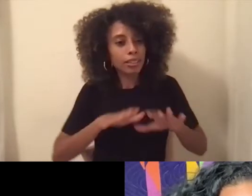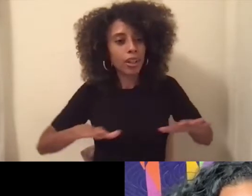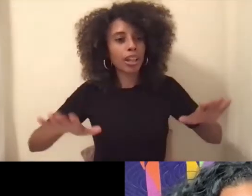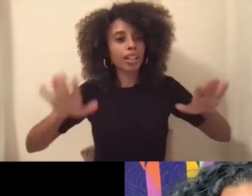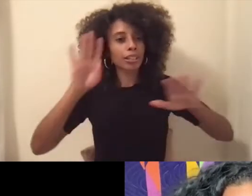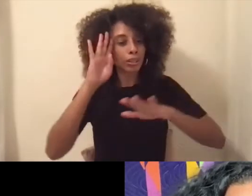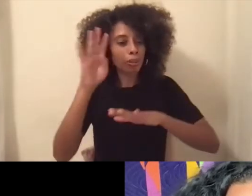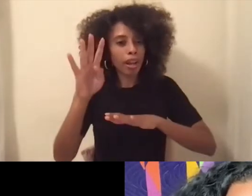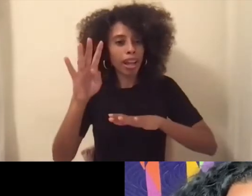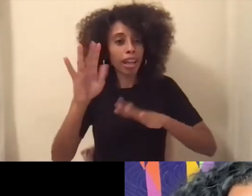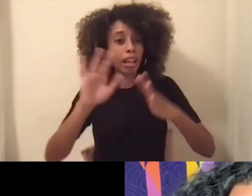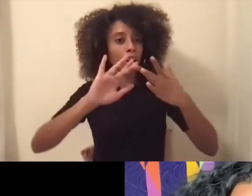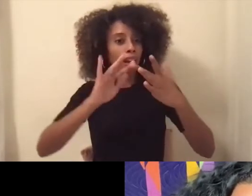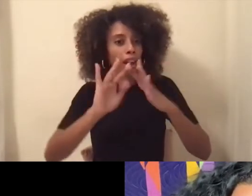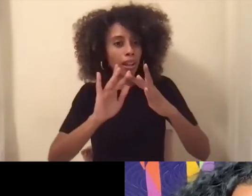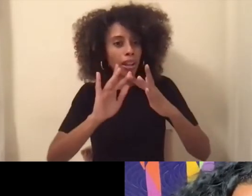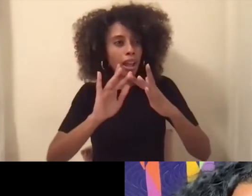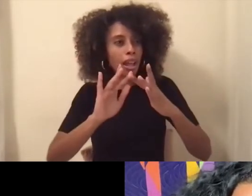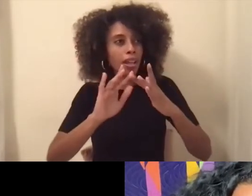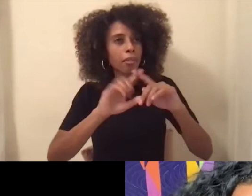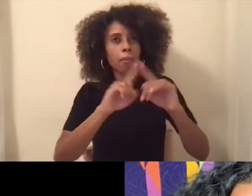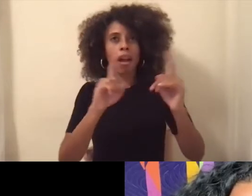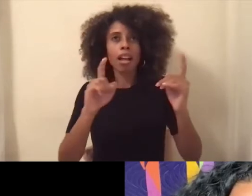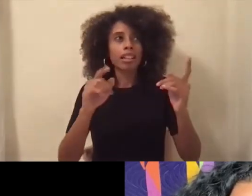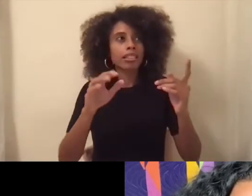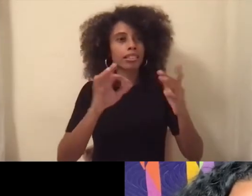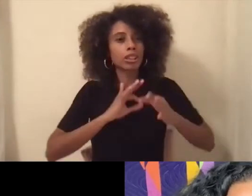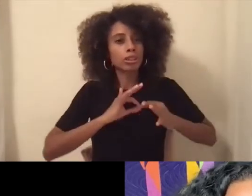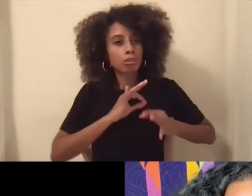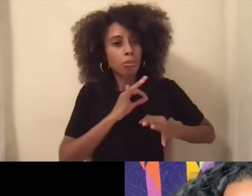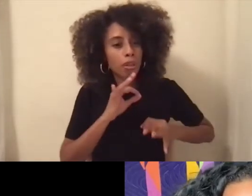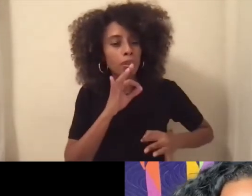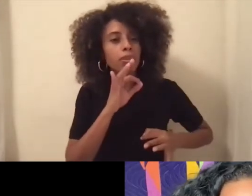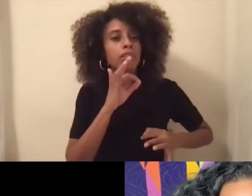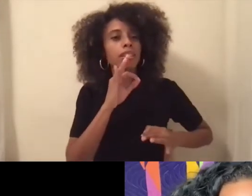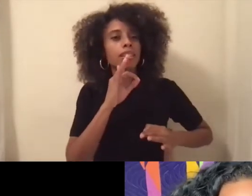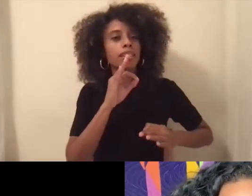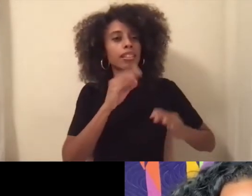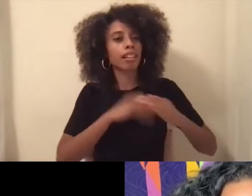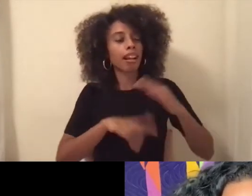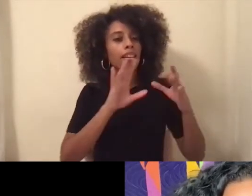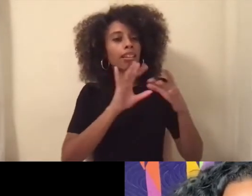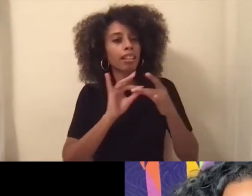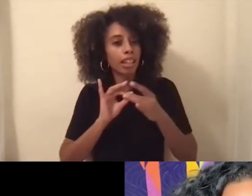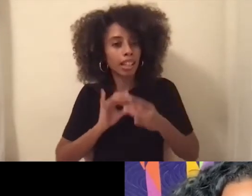virtually, but definitely spiritually and in connection.